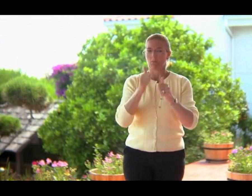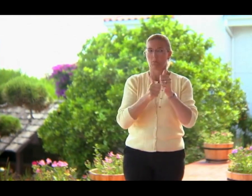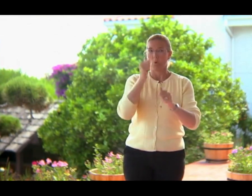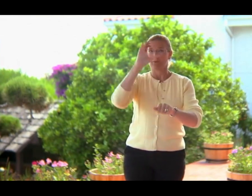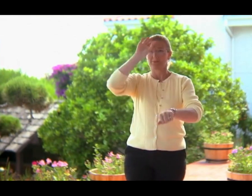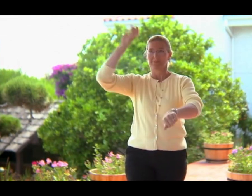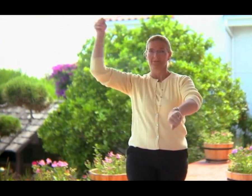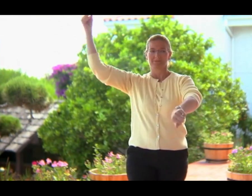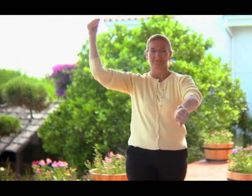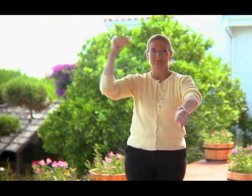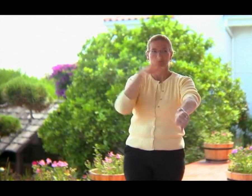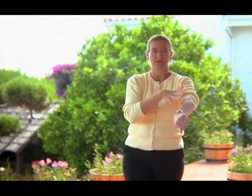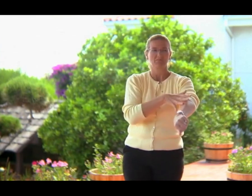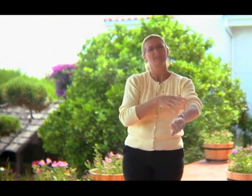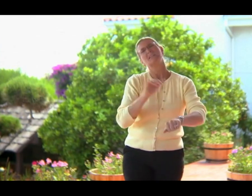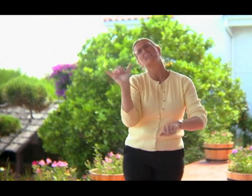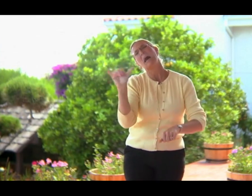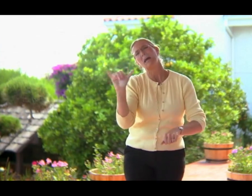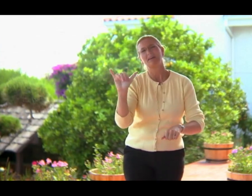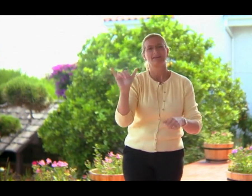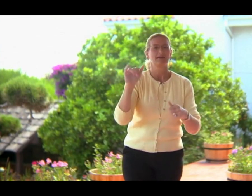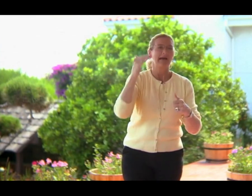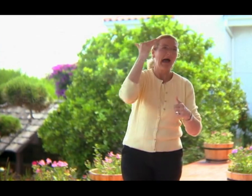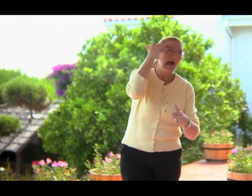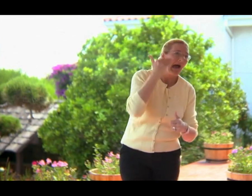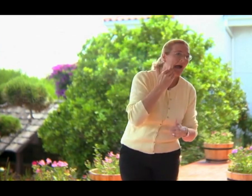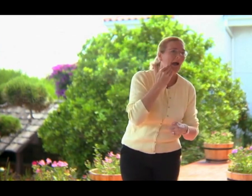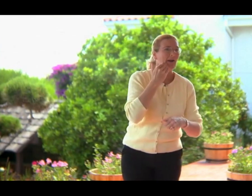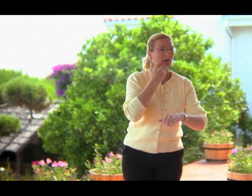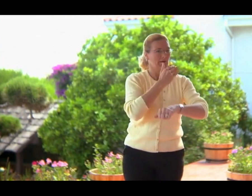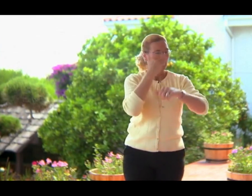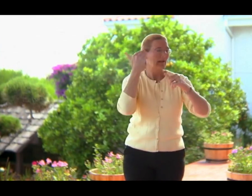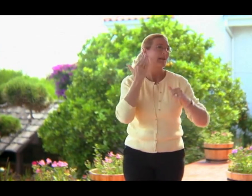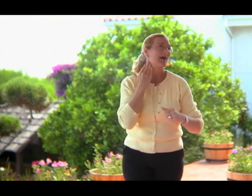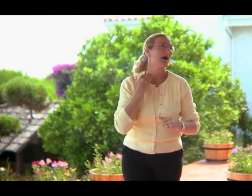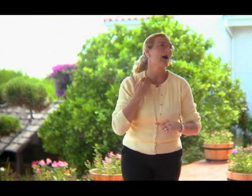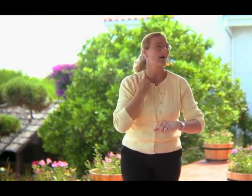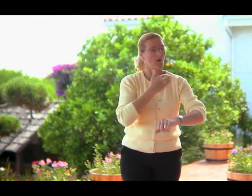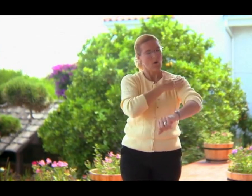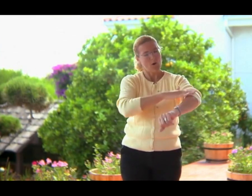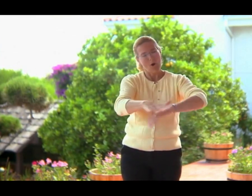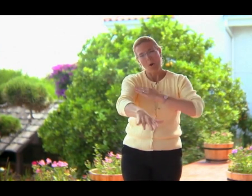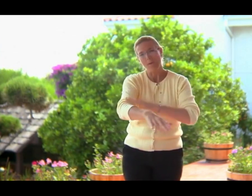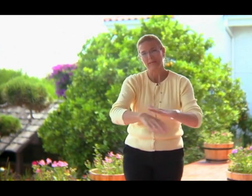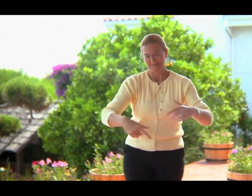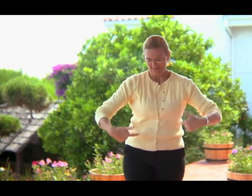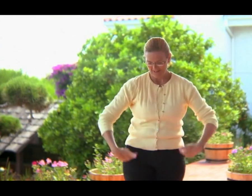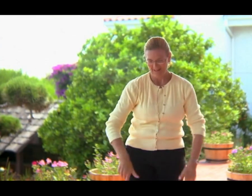but is usually on the skin that is exposed the most time in the sun, such as the head, neck, arms, and